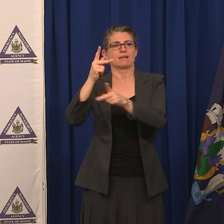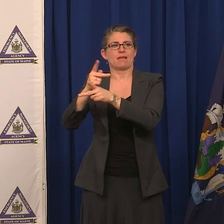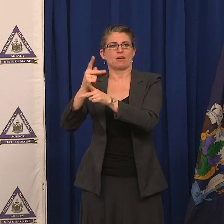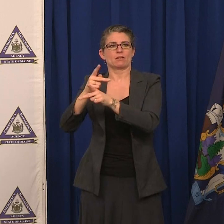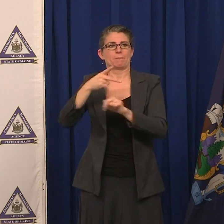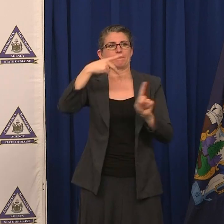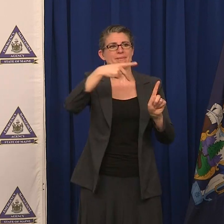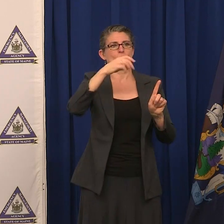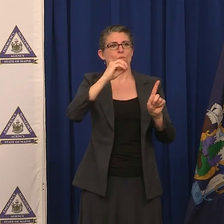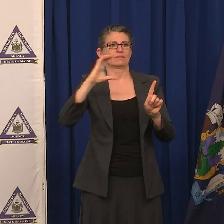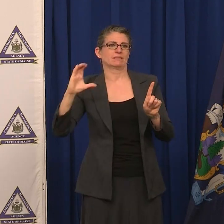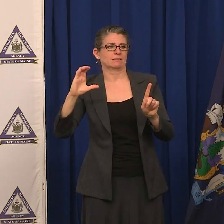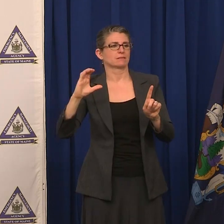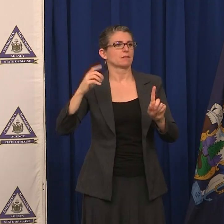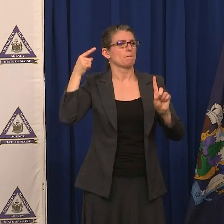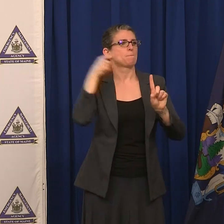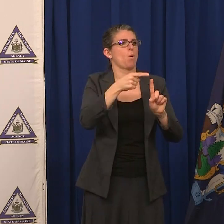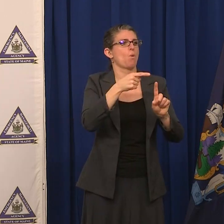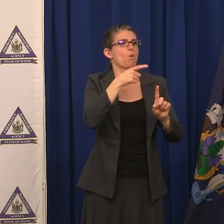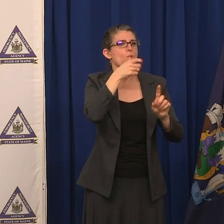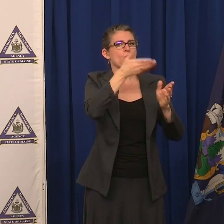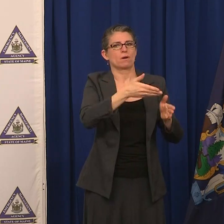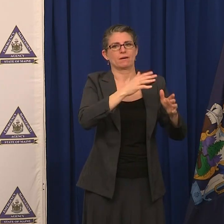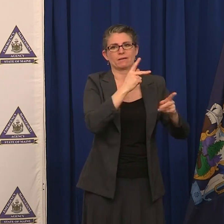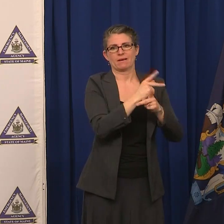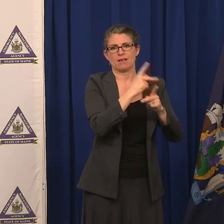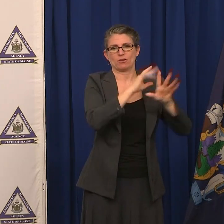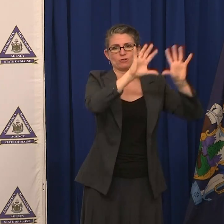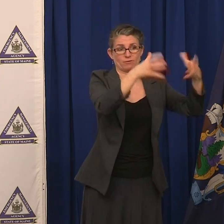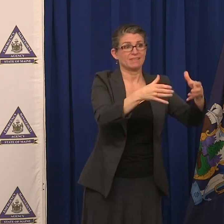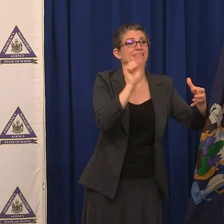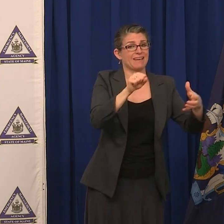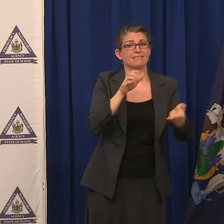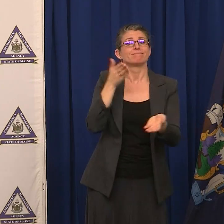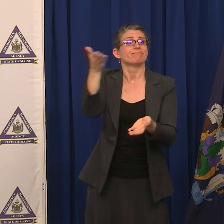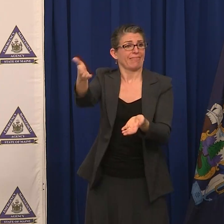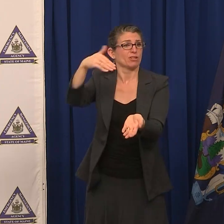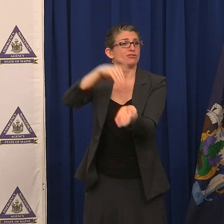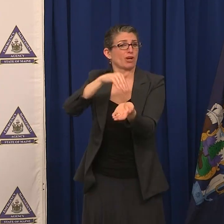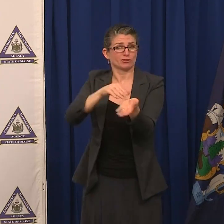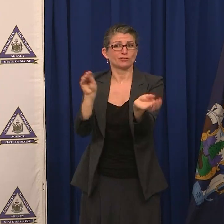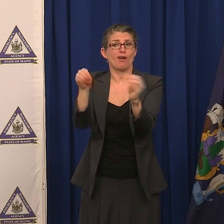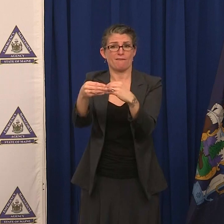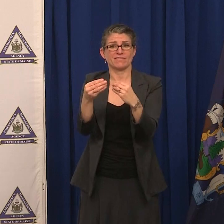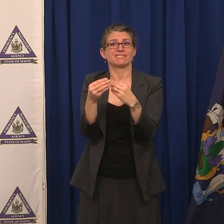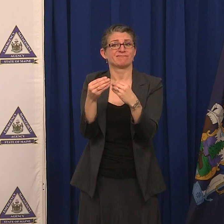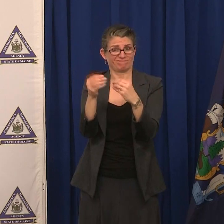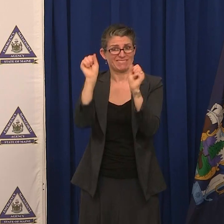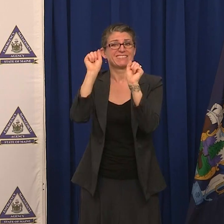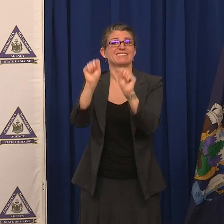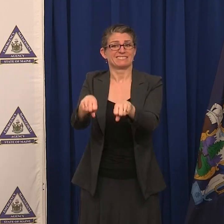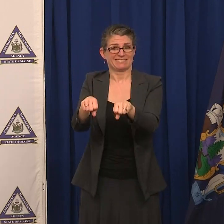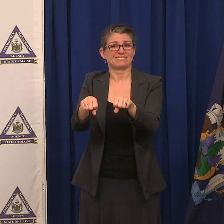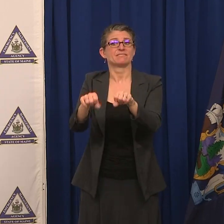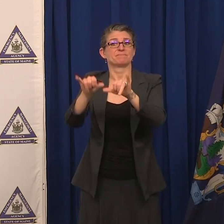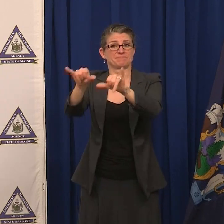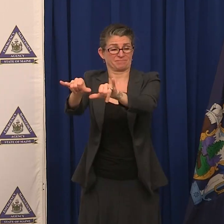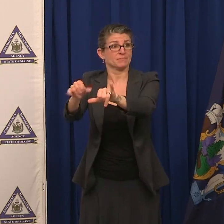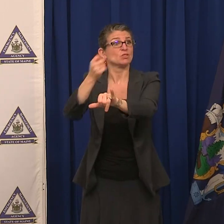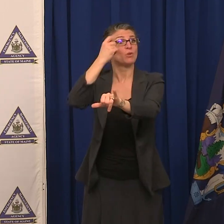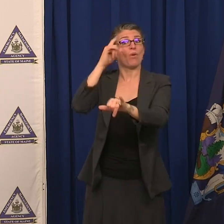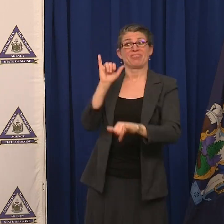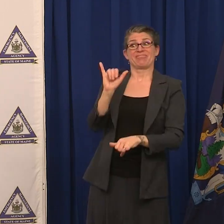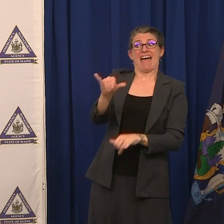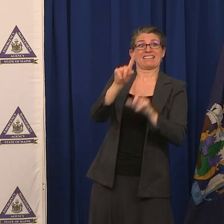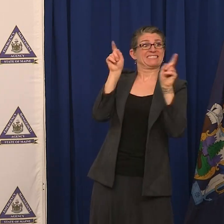day. It would be a strategy that we would use in concert with the healthcare provider community as opposed to at our laboratory. That's a good